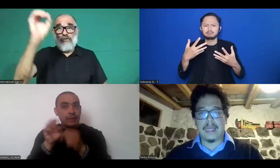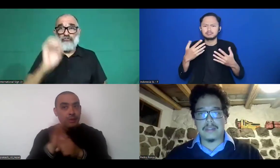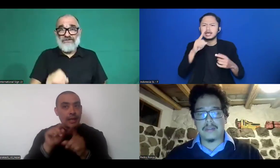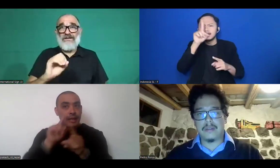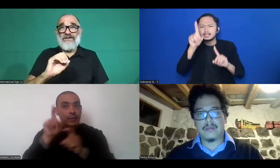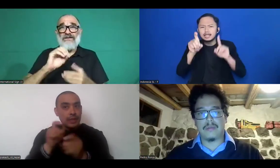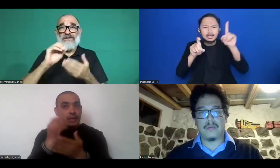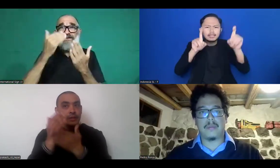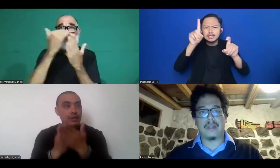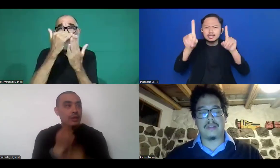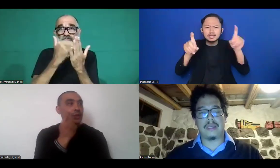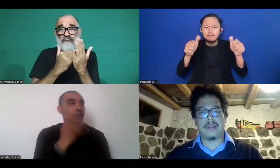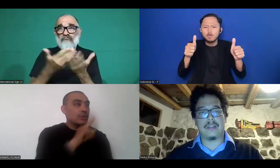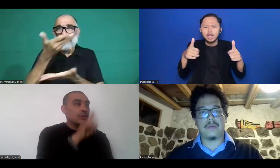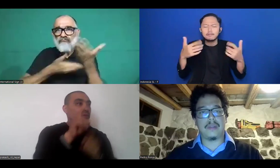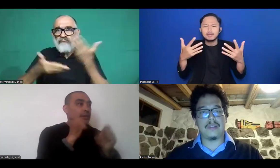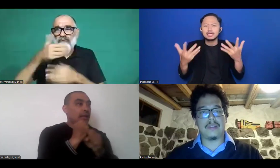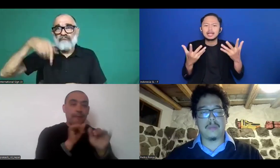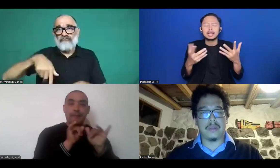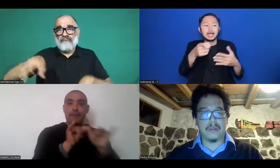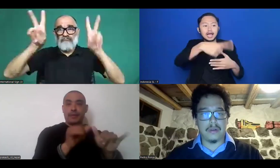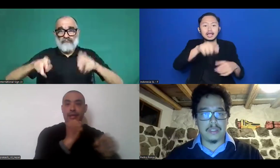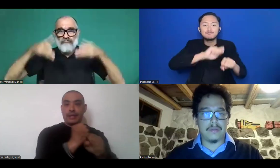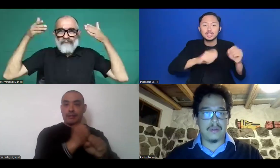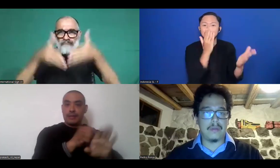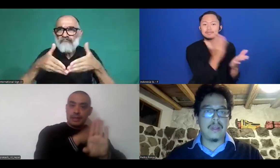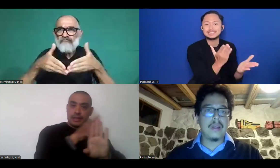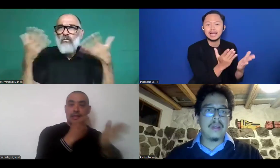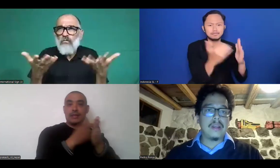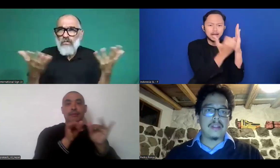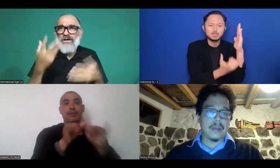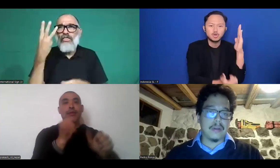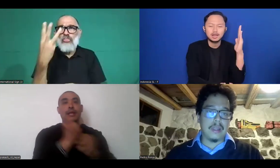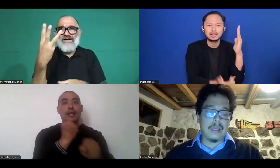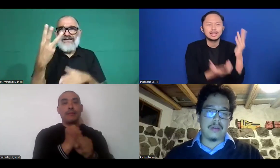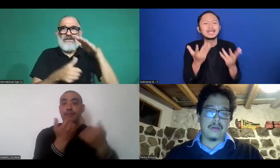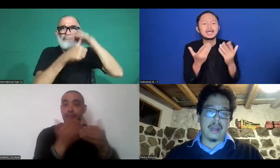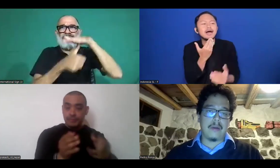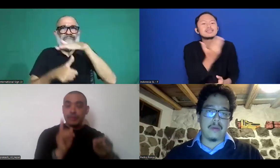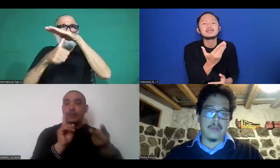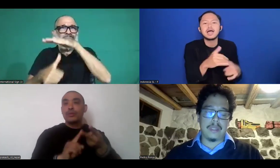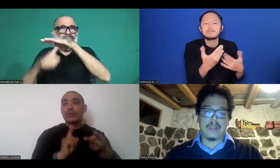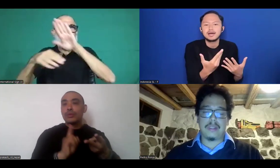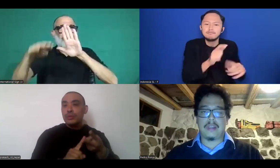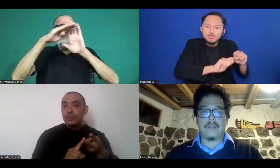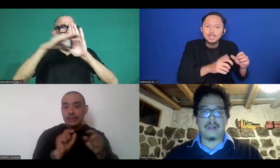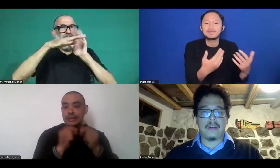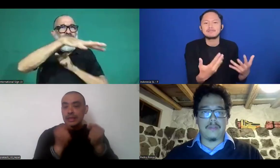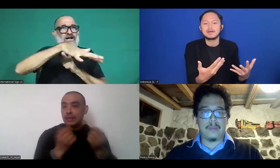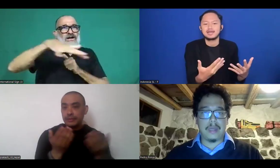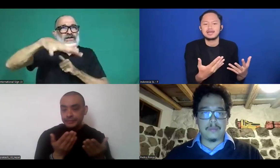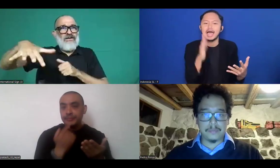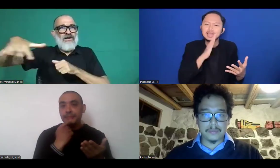be asked to properly design these policies? What methodologies to follow? Secondly, another area in which grantees gave a